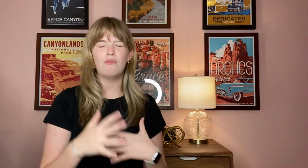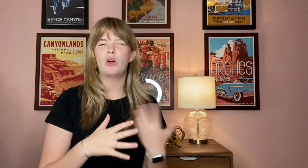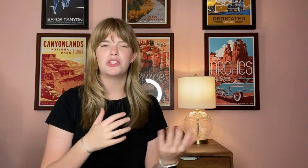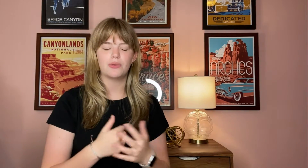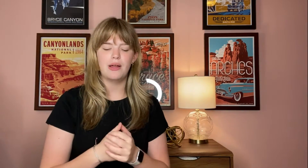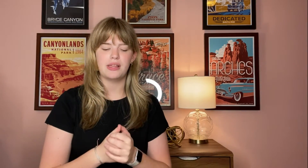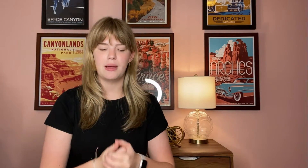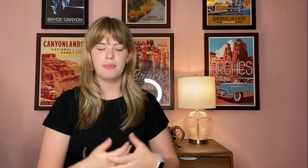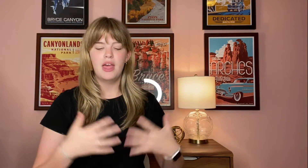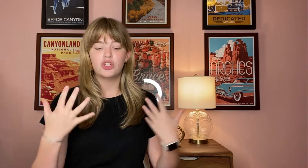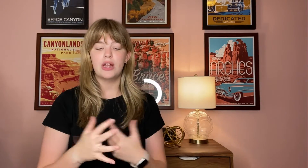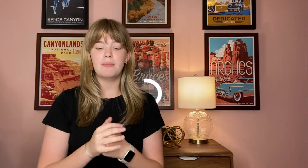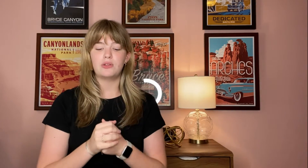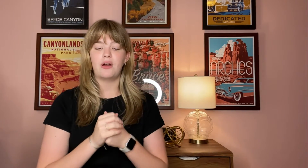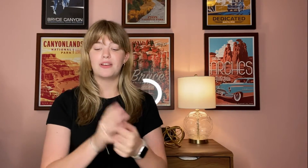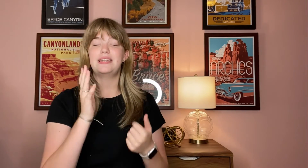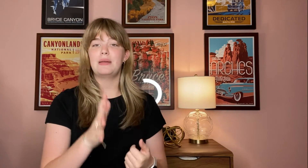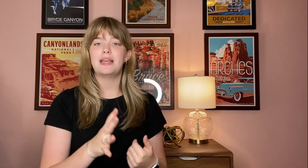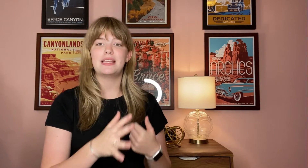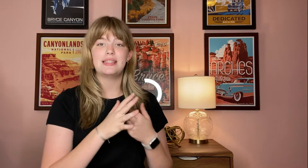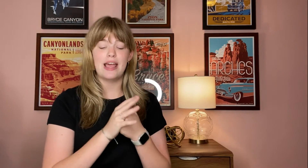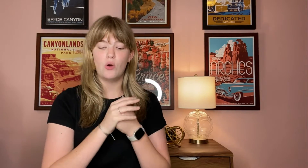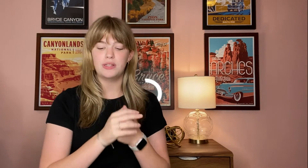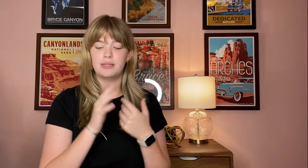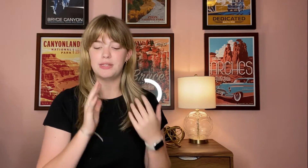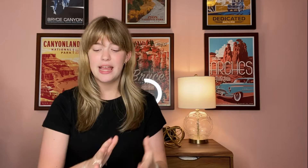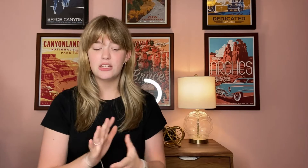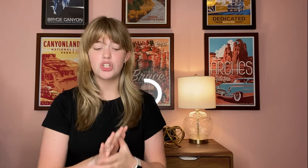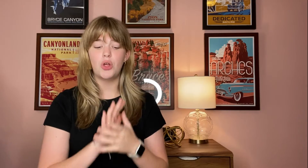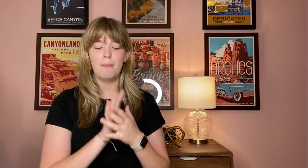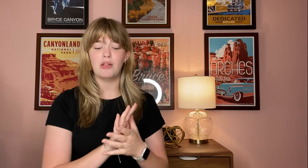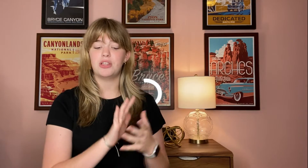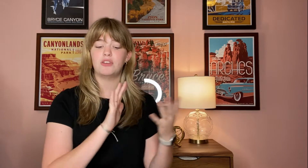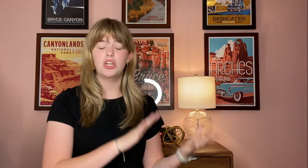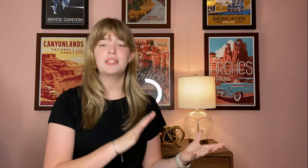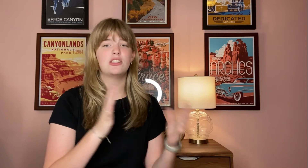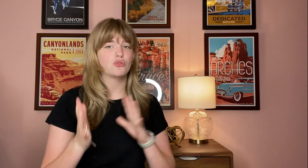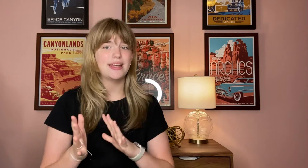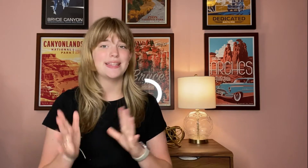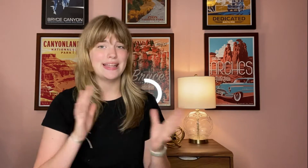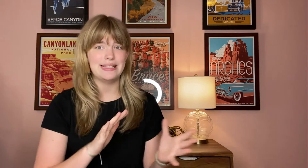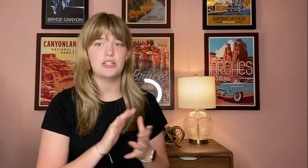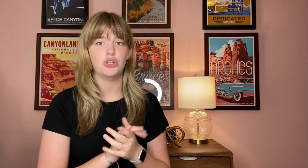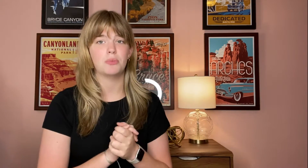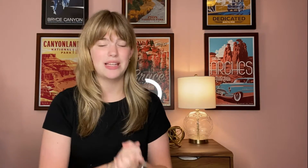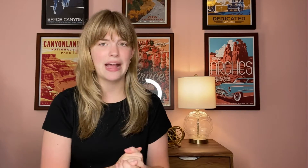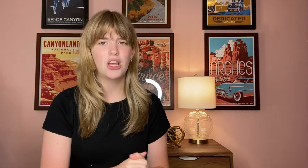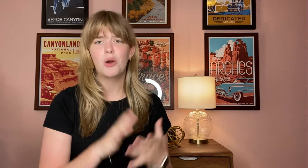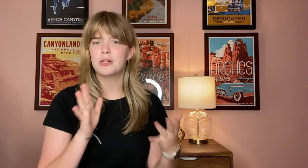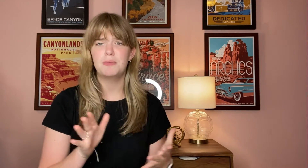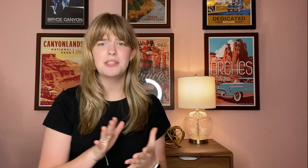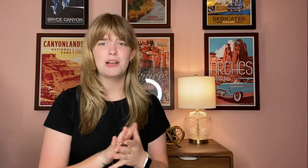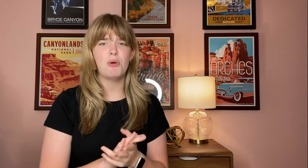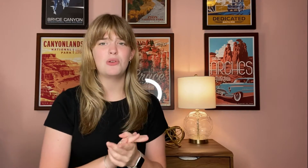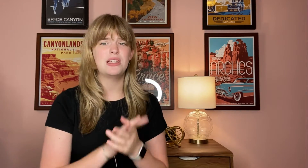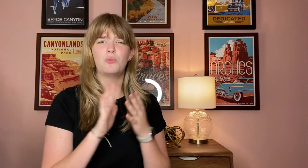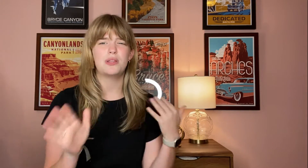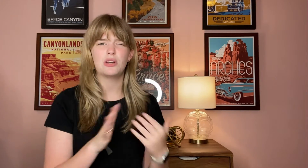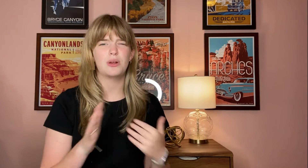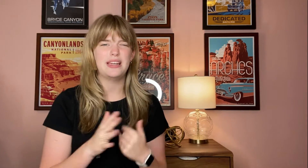walls surrounding them. Trading posts, however, did, because they owned substantial amounts of goods and trades that they needed to protect. Whereas military posts, it wasn't a really